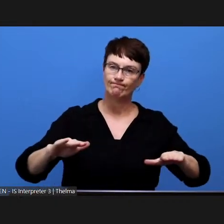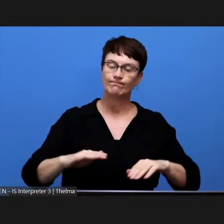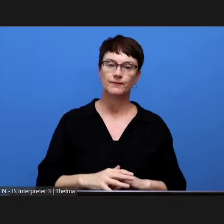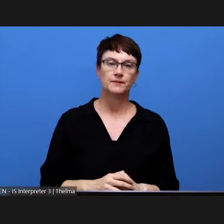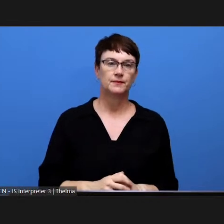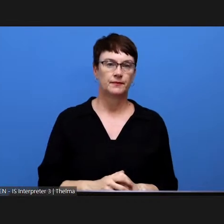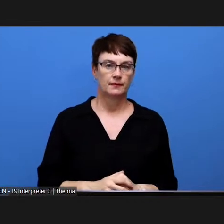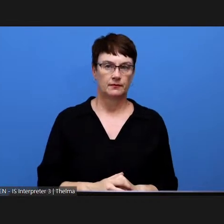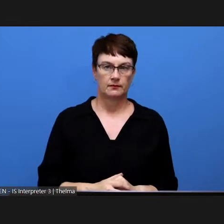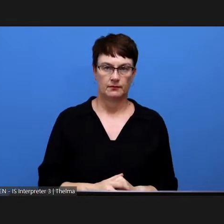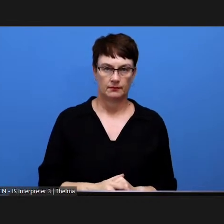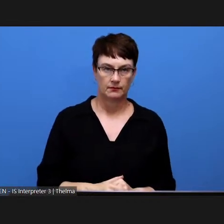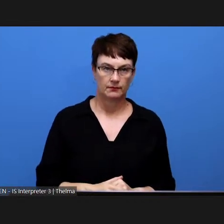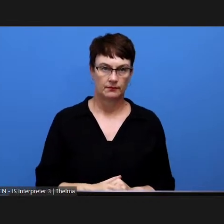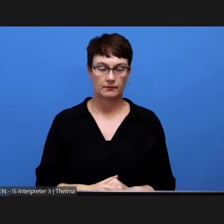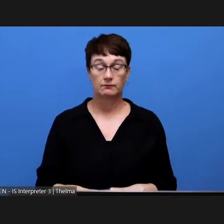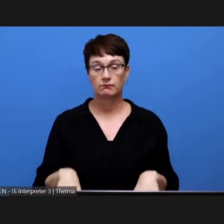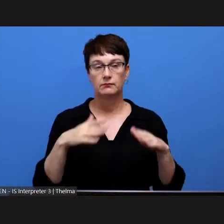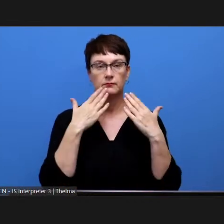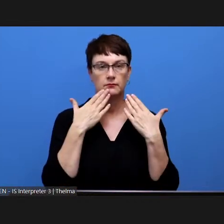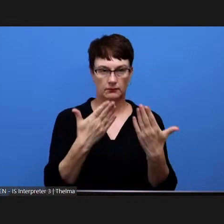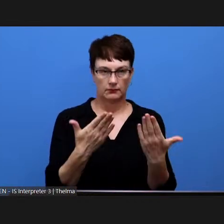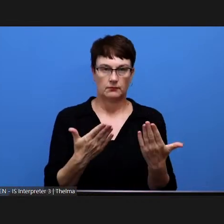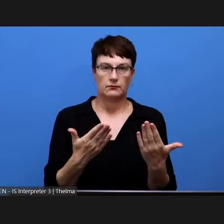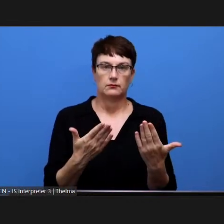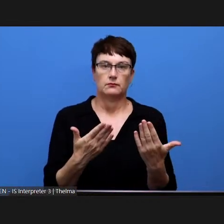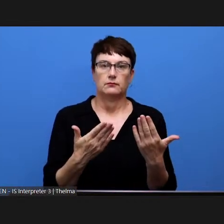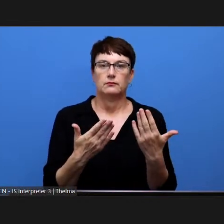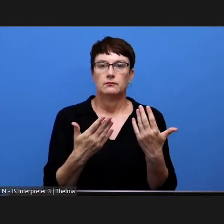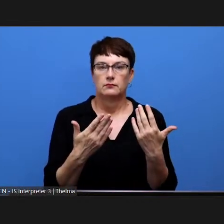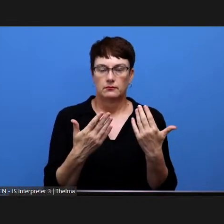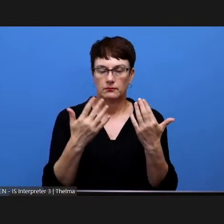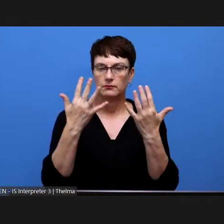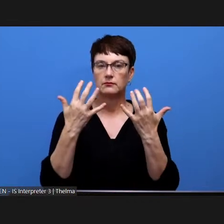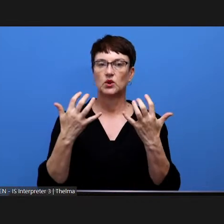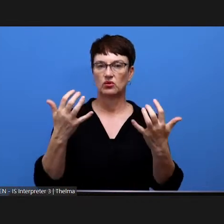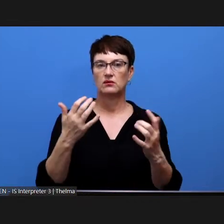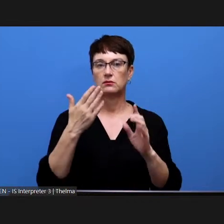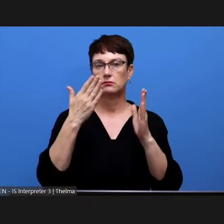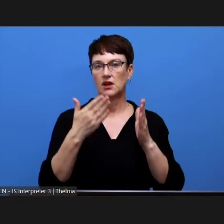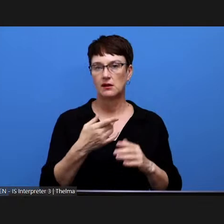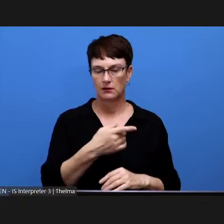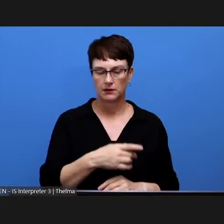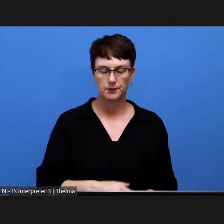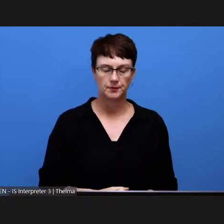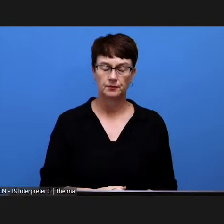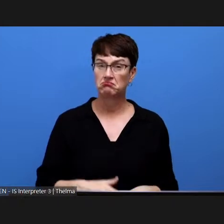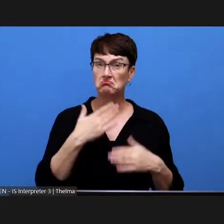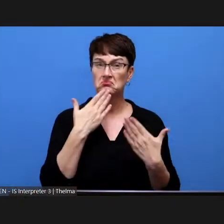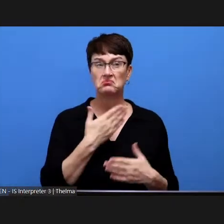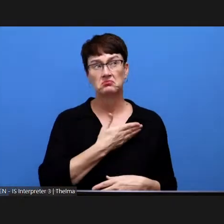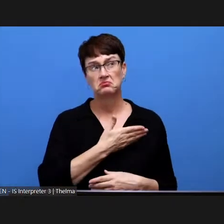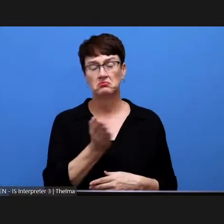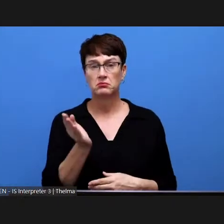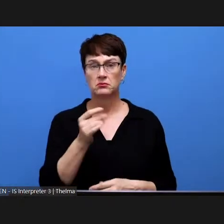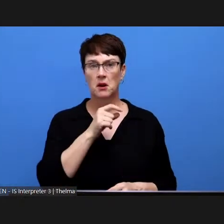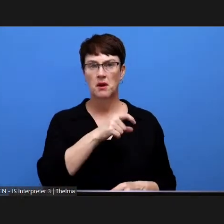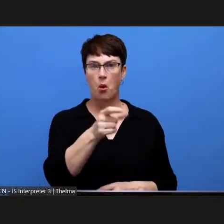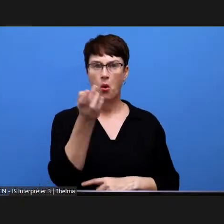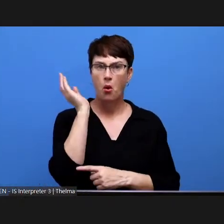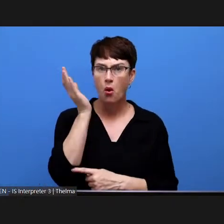speakers for very brilliant, widespread interventions. And I so much appreciate